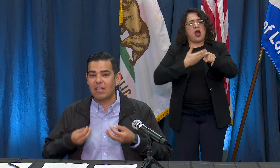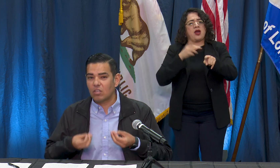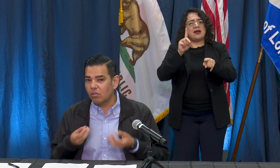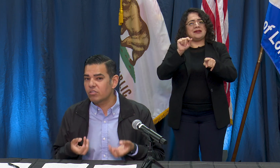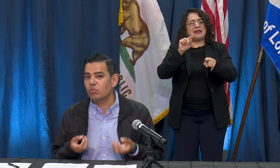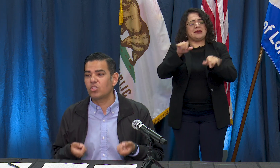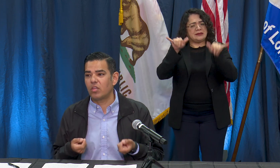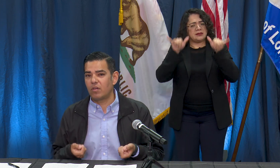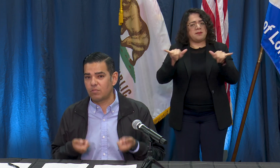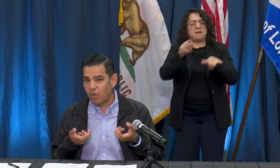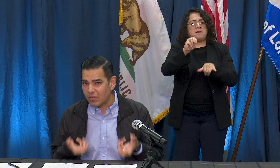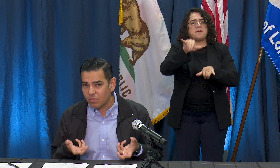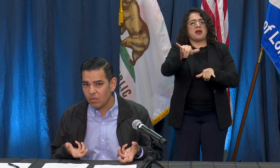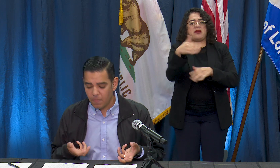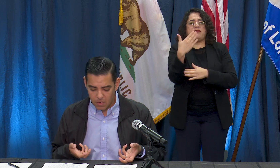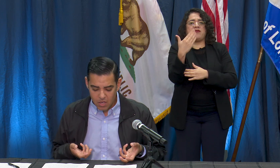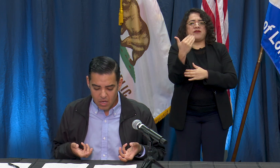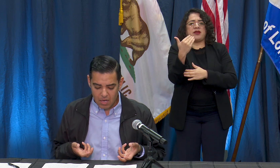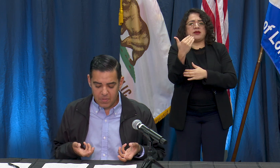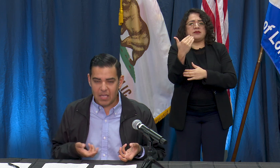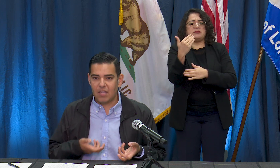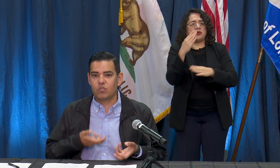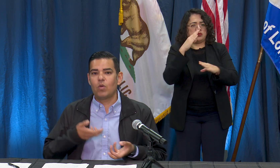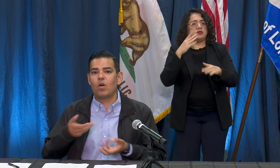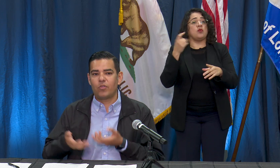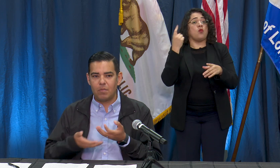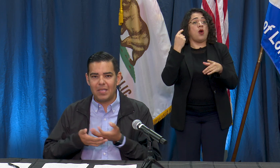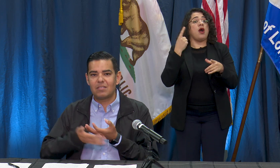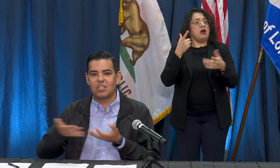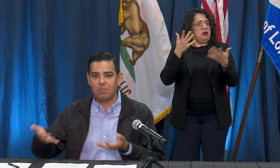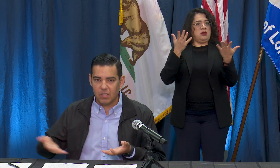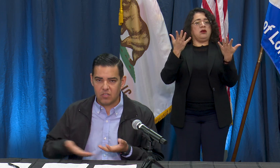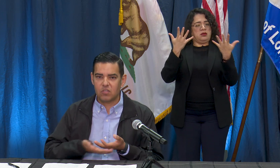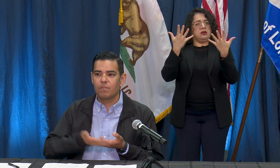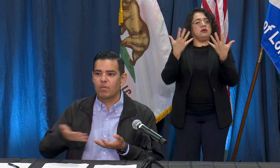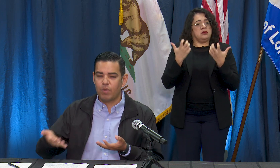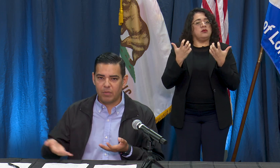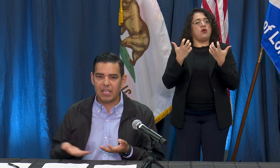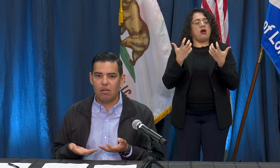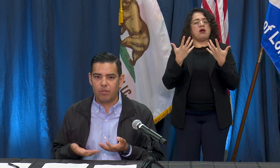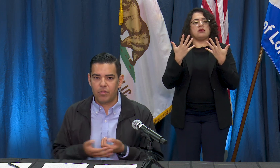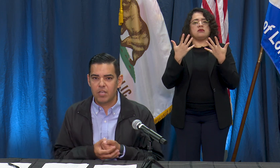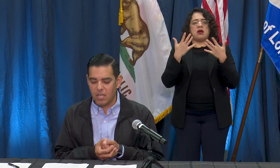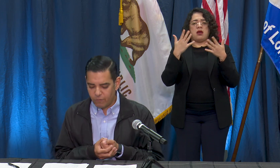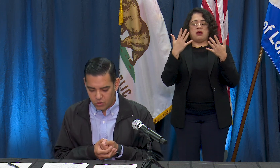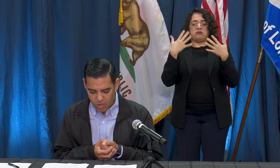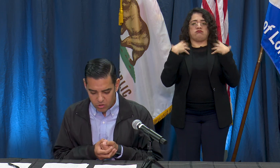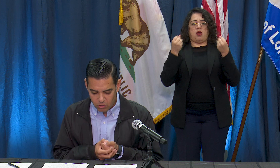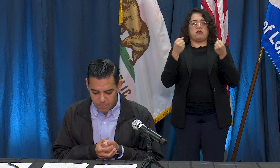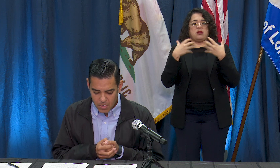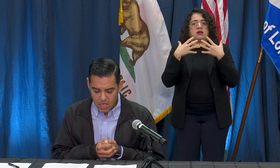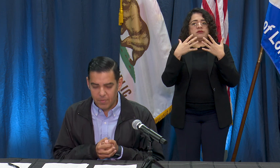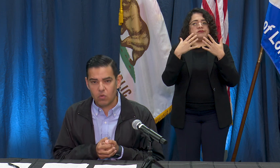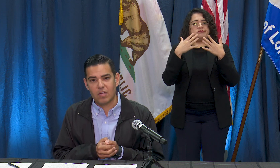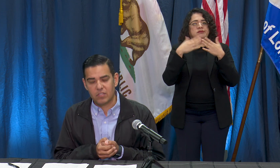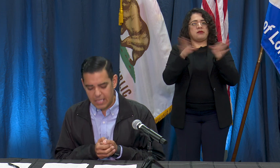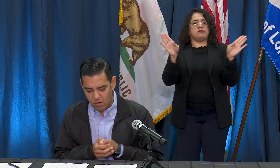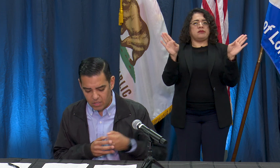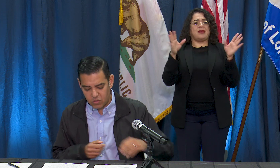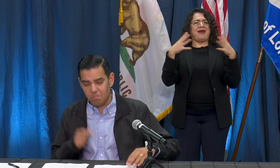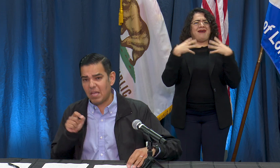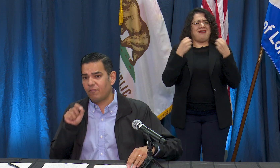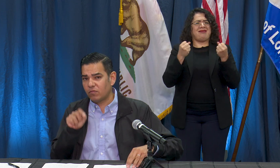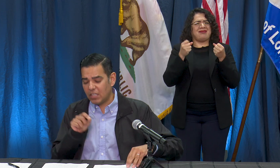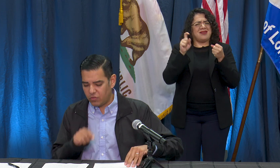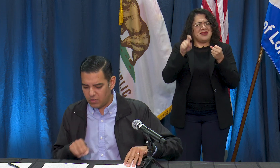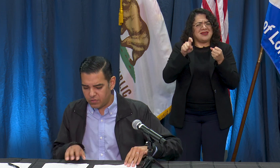are as close to each other as possible because we want there to be a seamless public health infrastructure across the county.